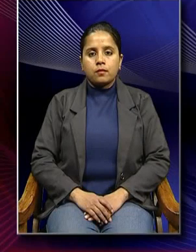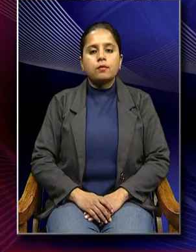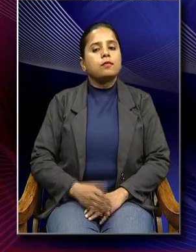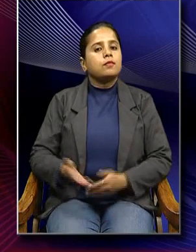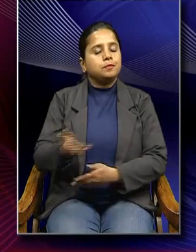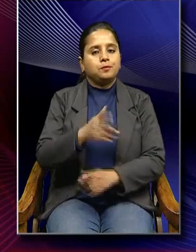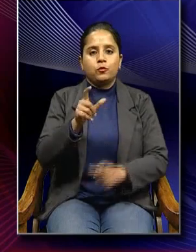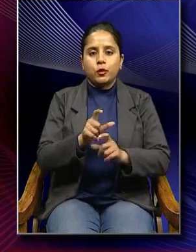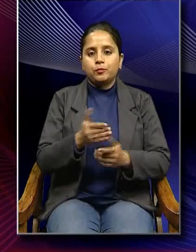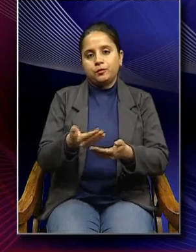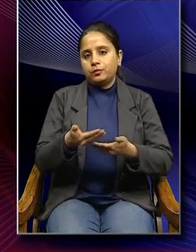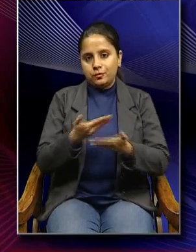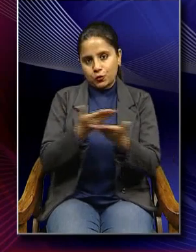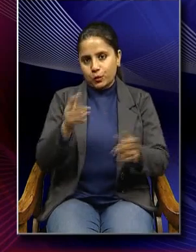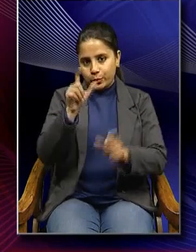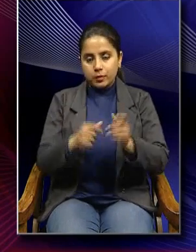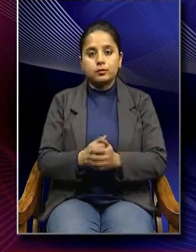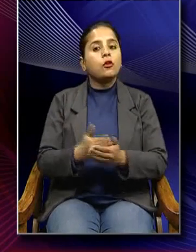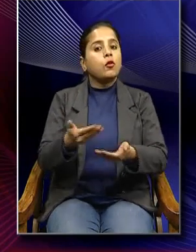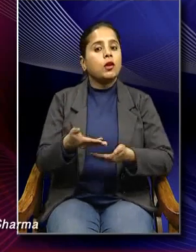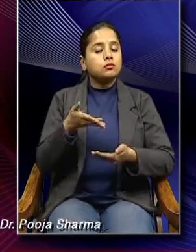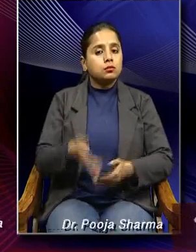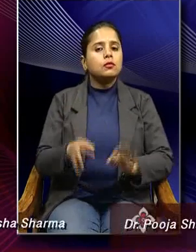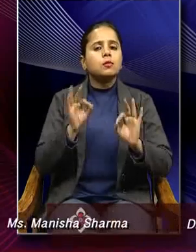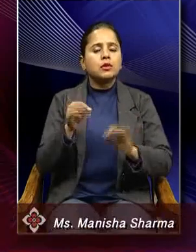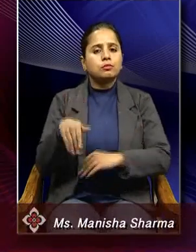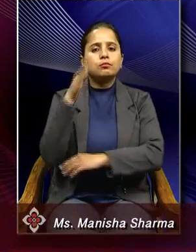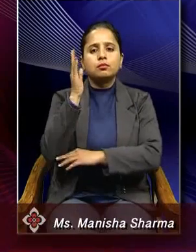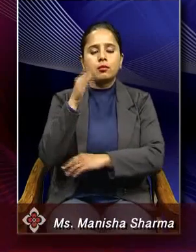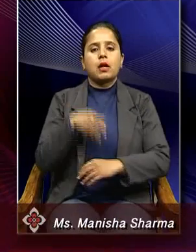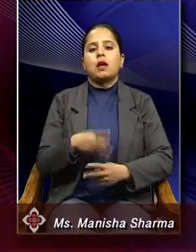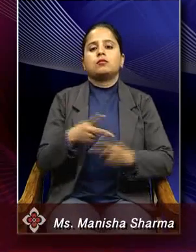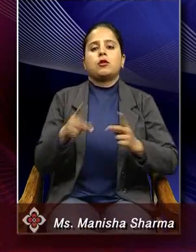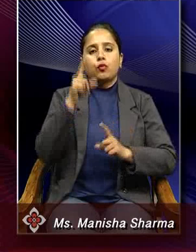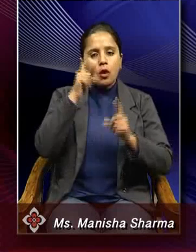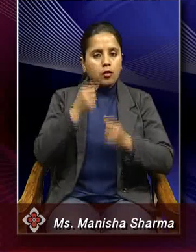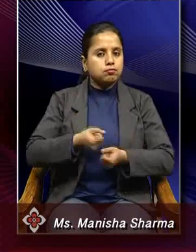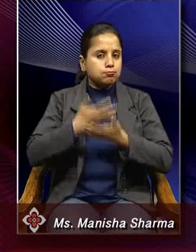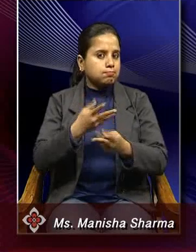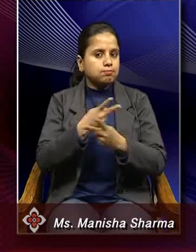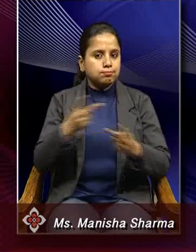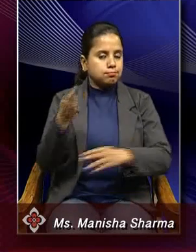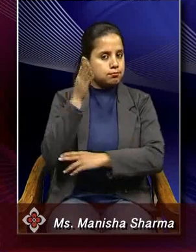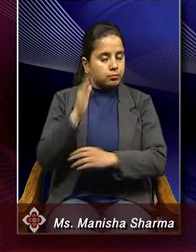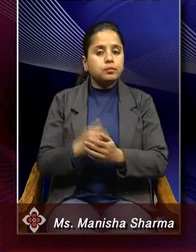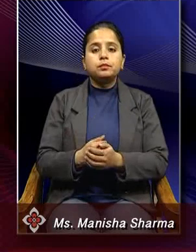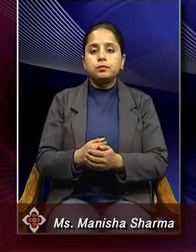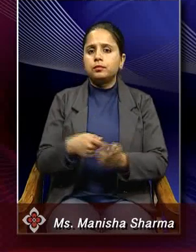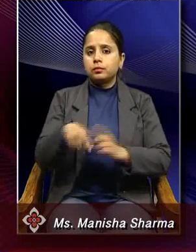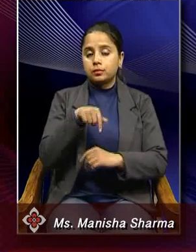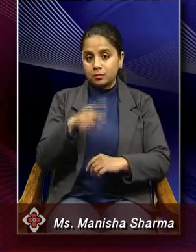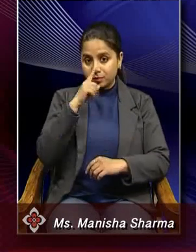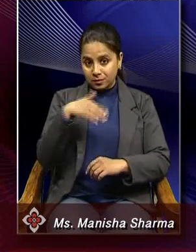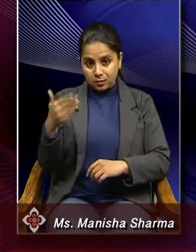A very warm greetings everyone. Welcome to the special series of symbolic expression. In this, me